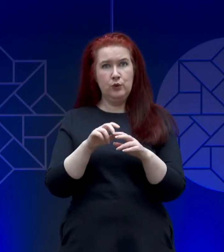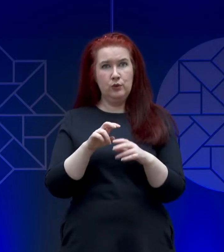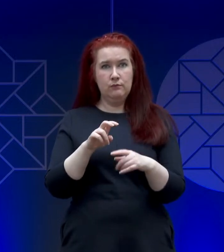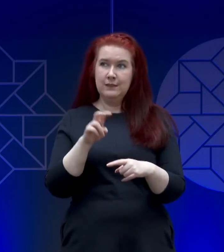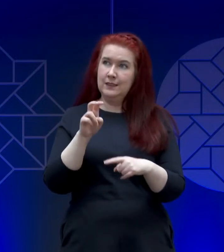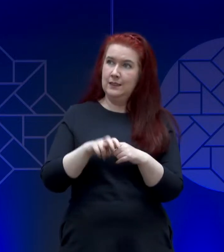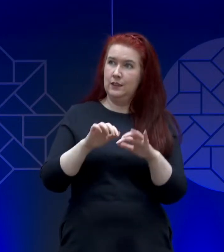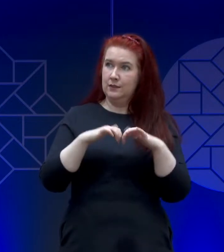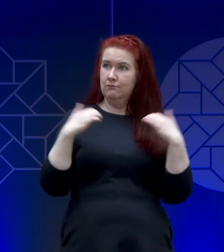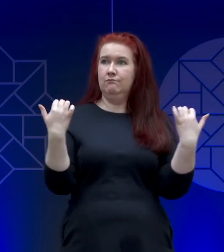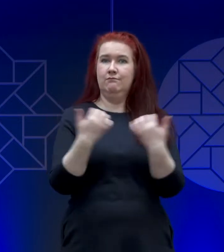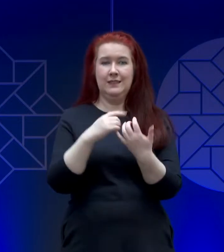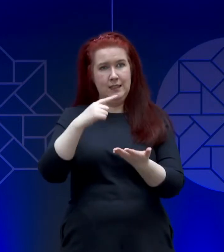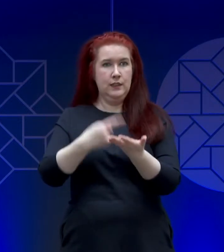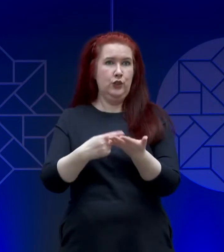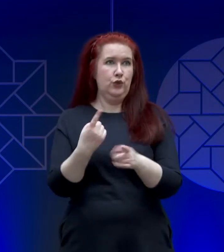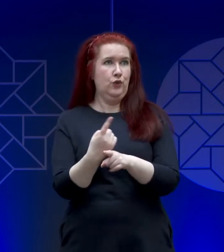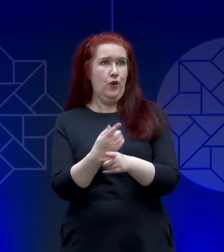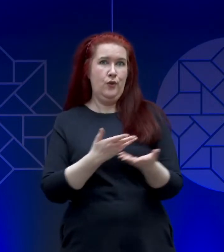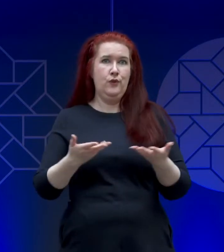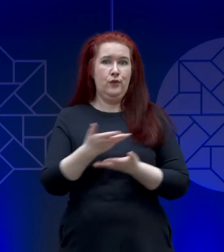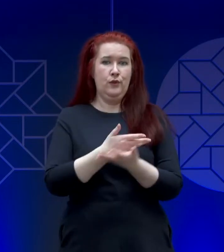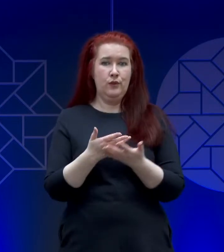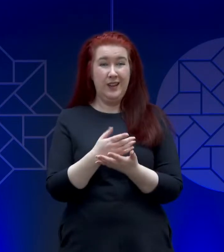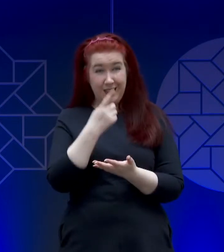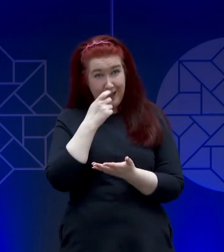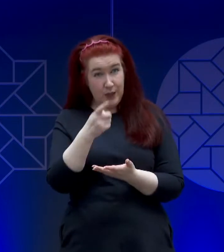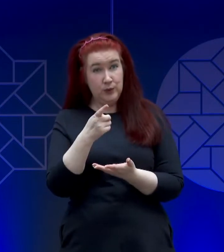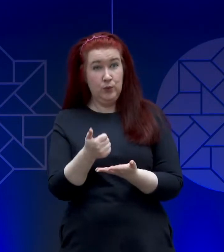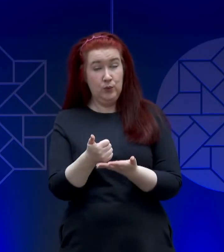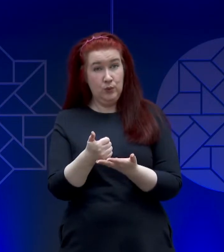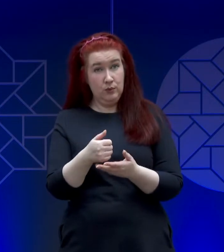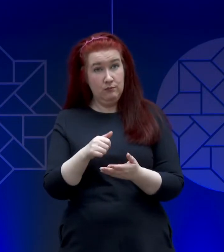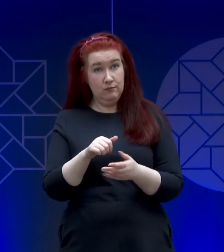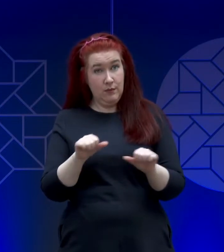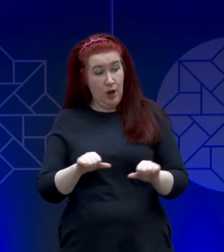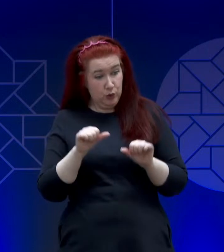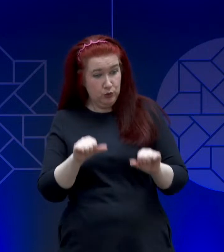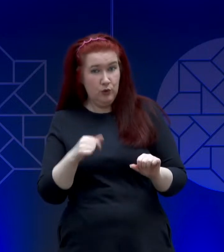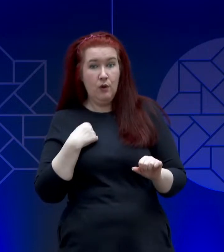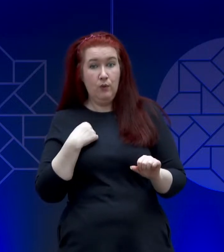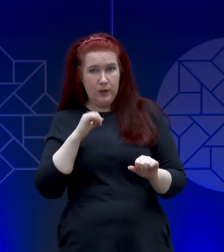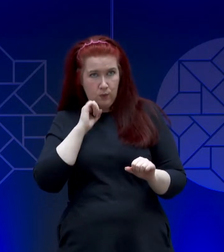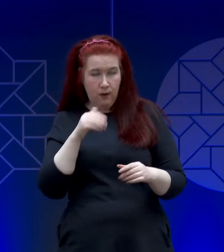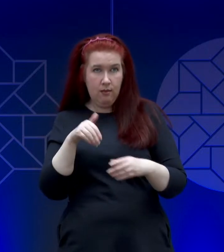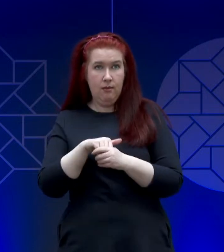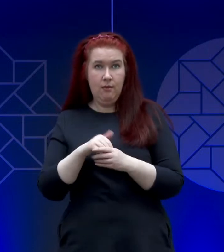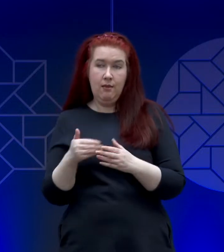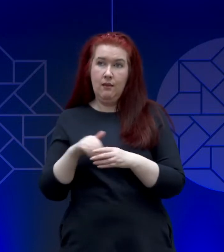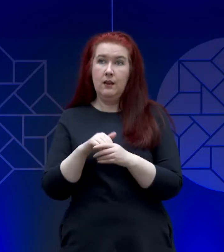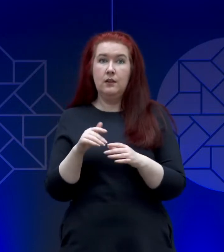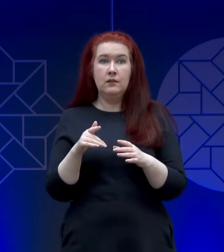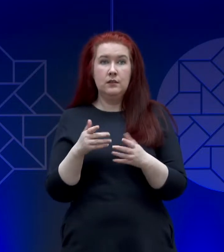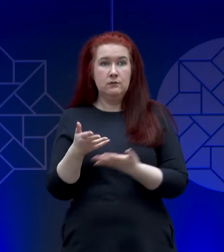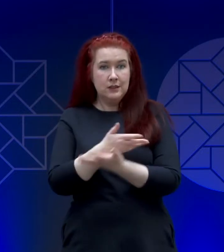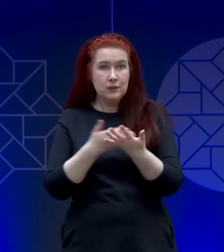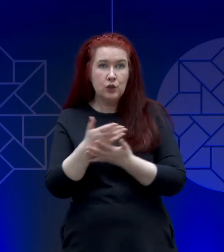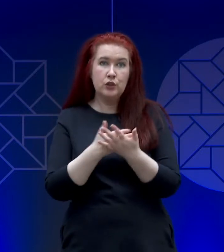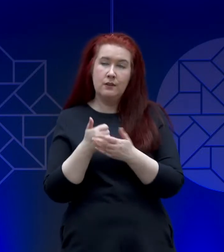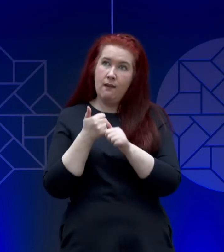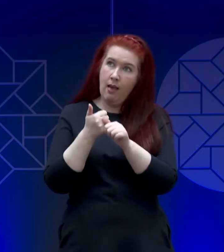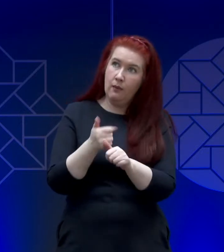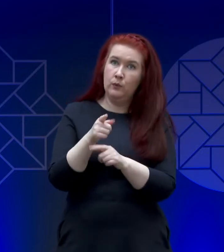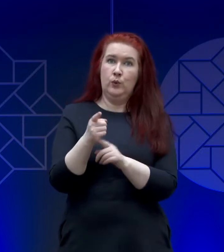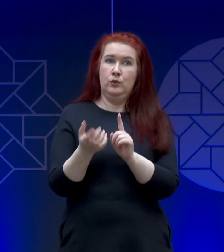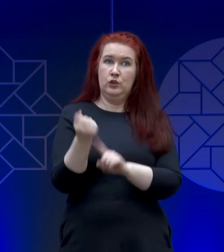system change that we would like to see. Could we have assurance that we will be able to have that leadership and be at the right table so that we can help you deliver